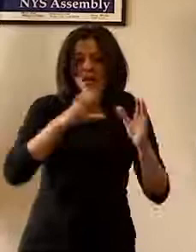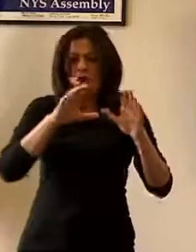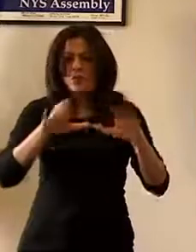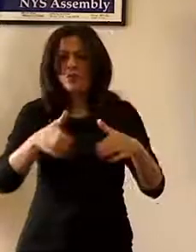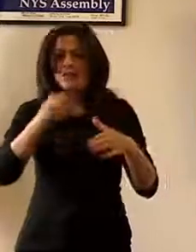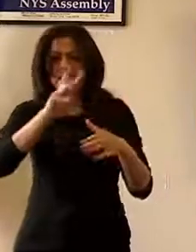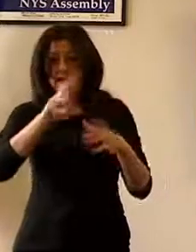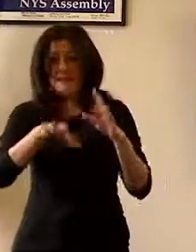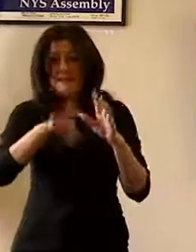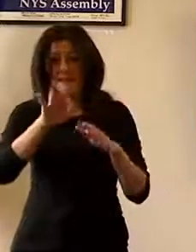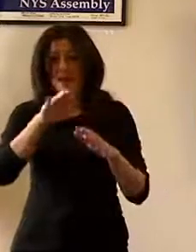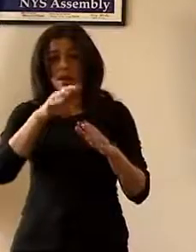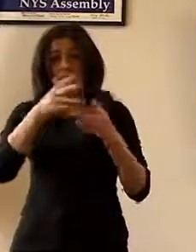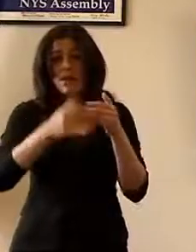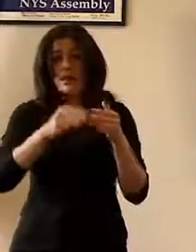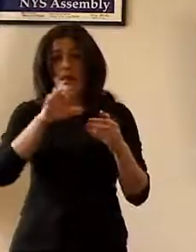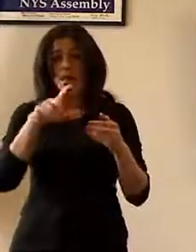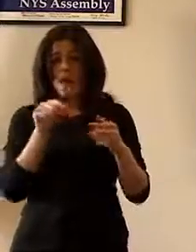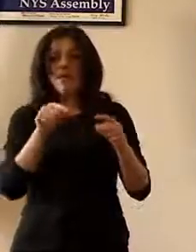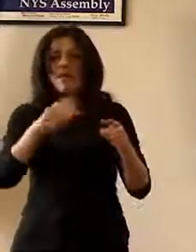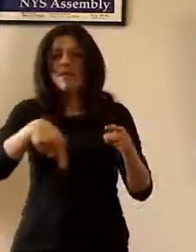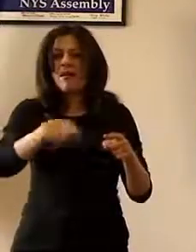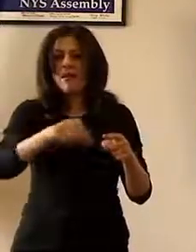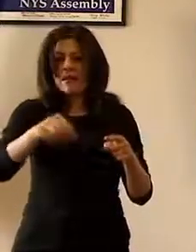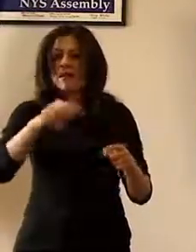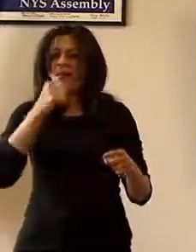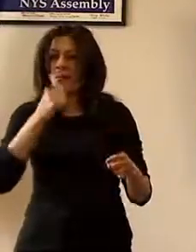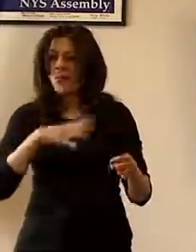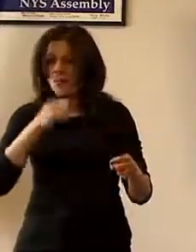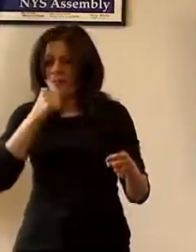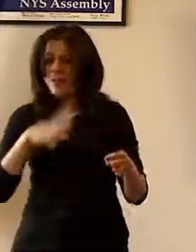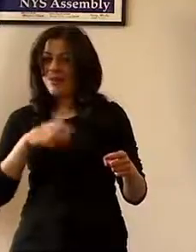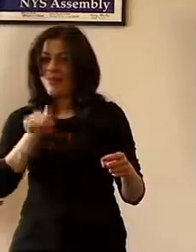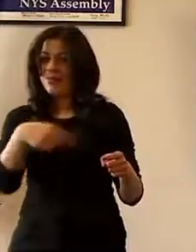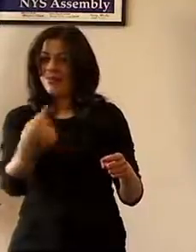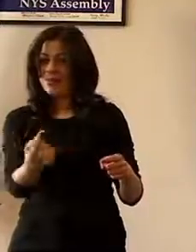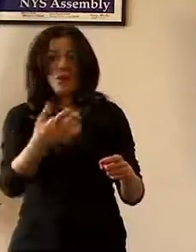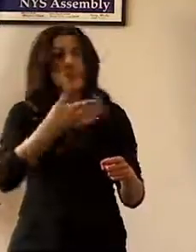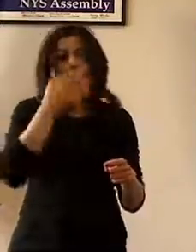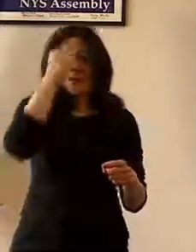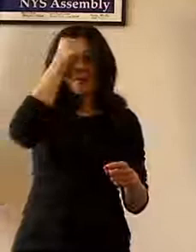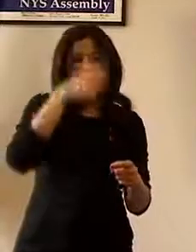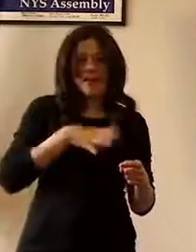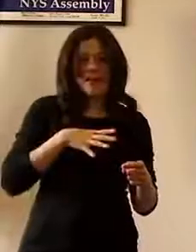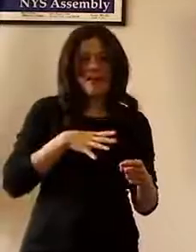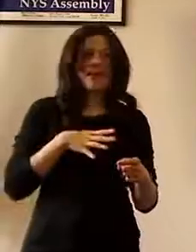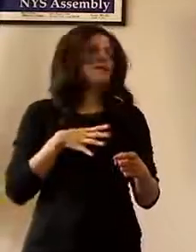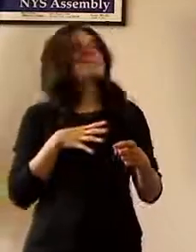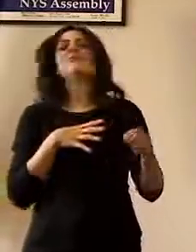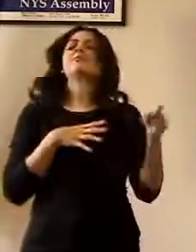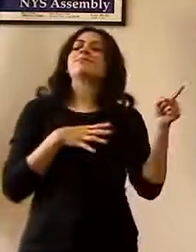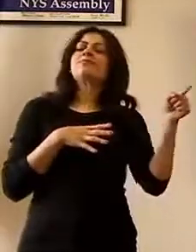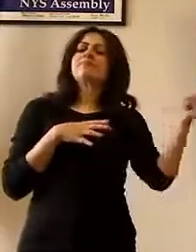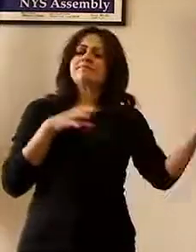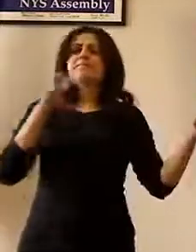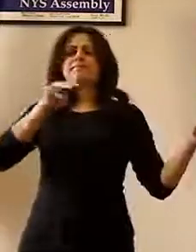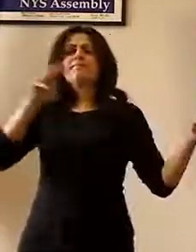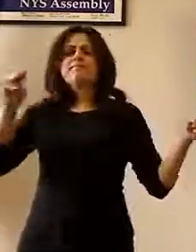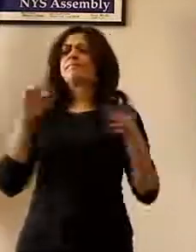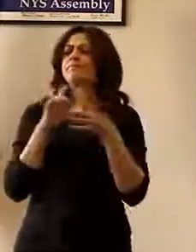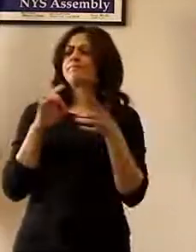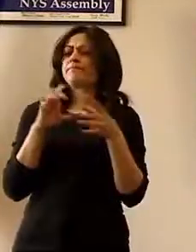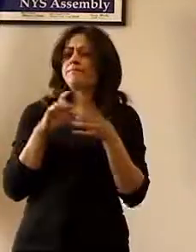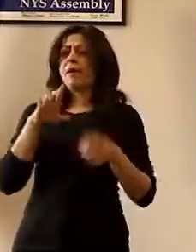females. Okay. And so is this the ordinary course of action for the